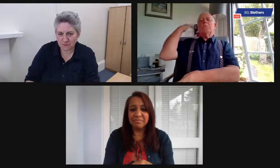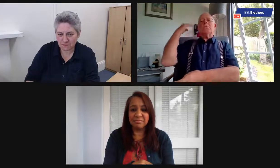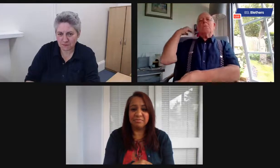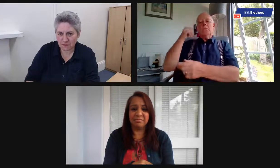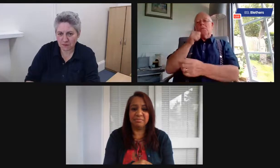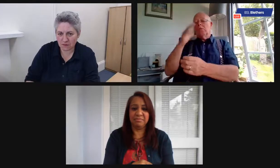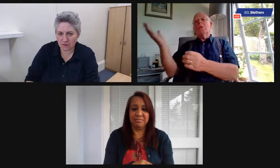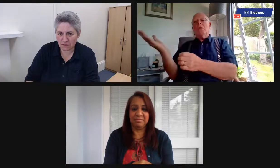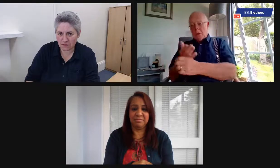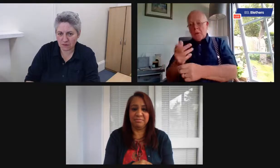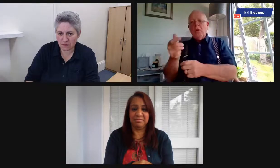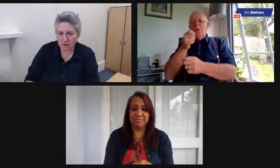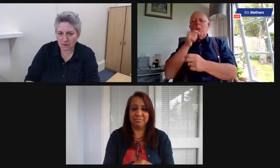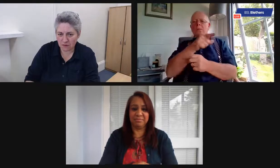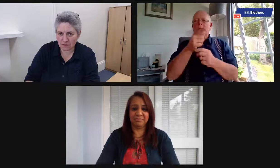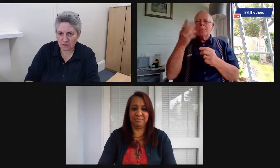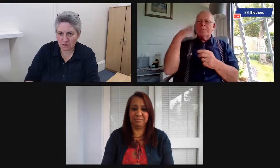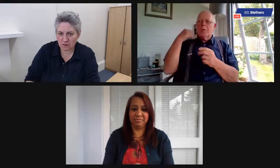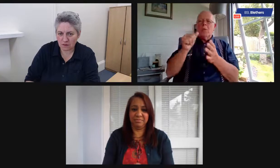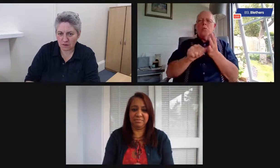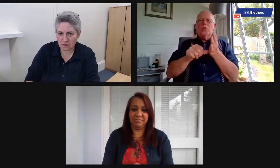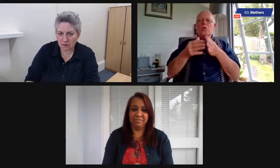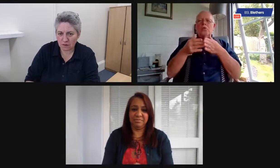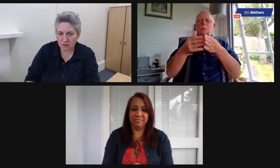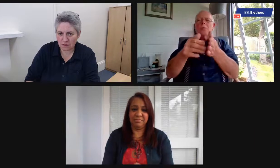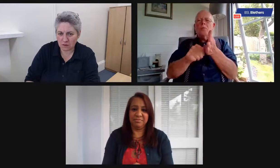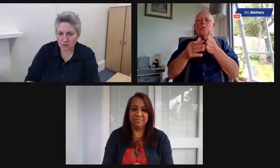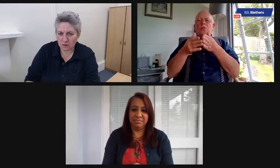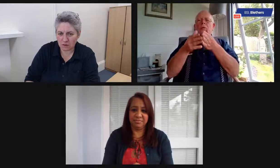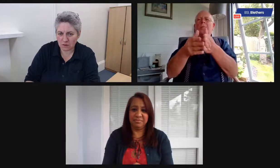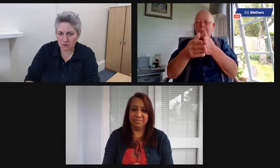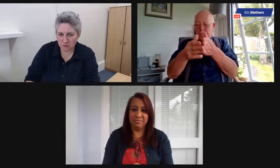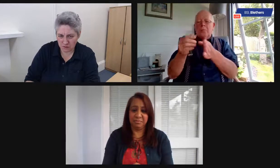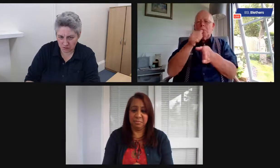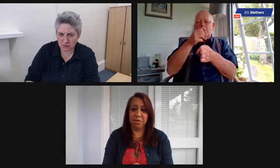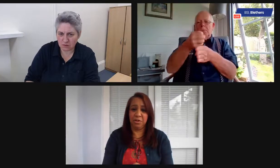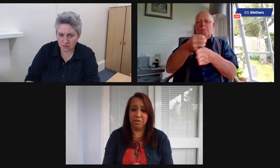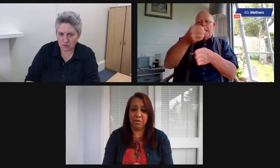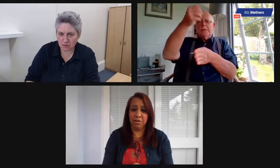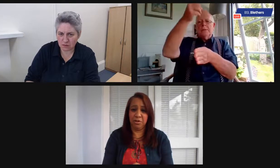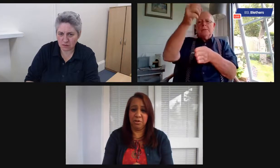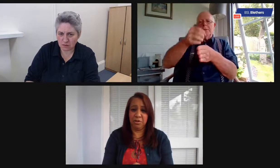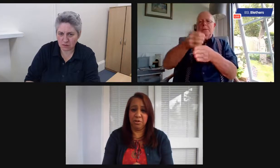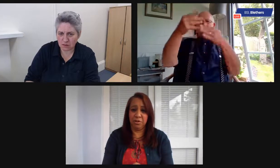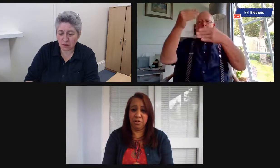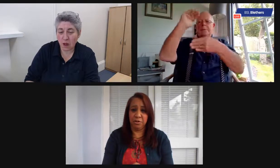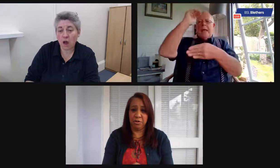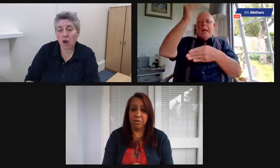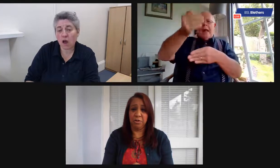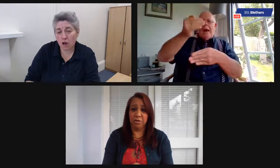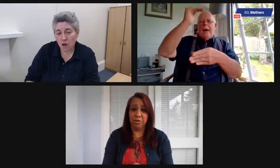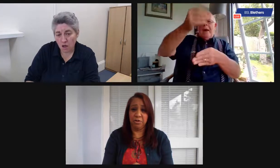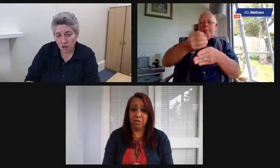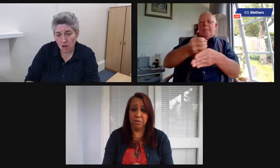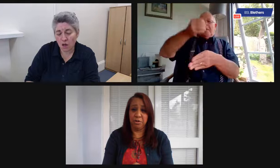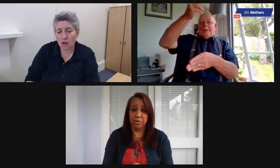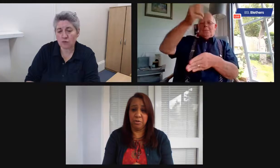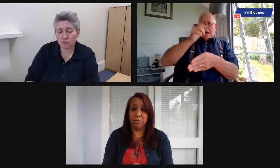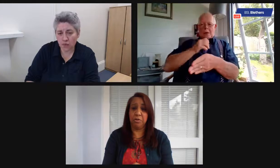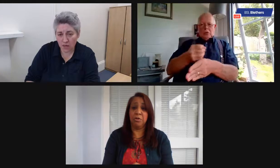the old days, they used to be cut down in the time of wooden ships because